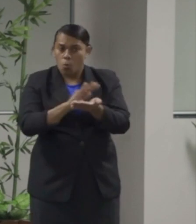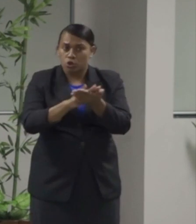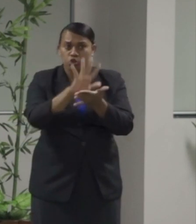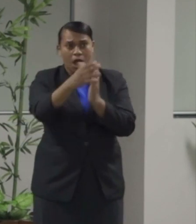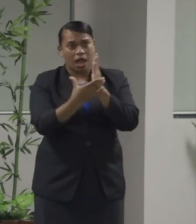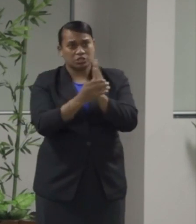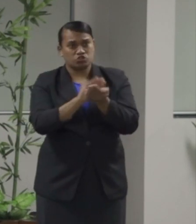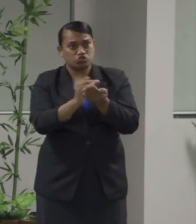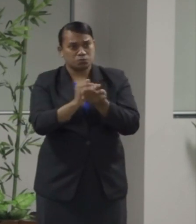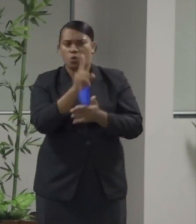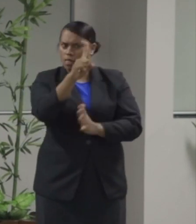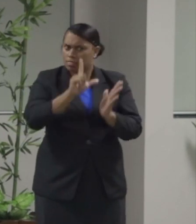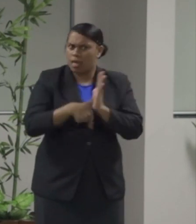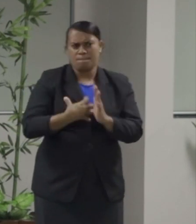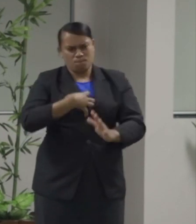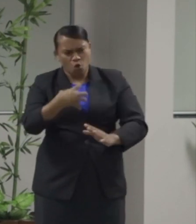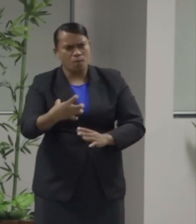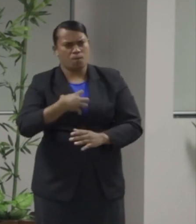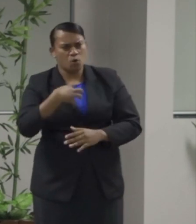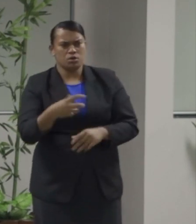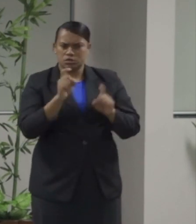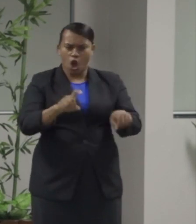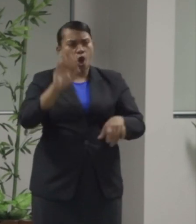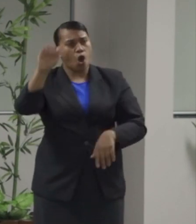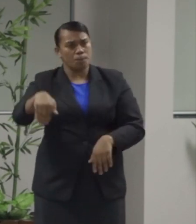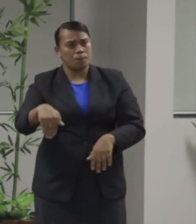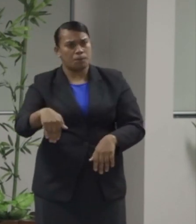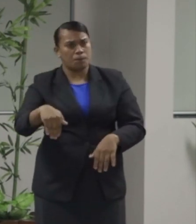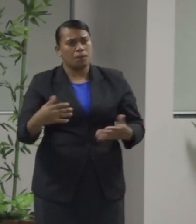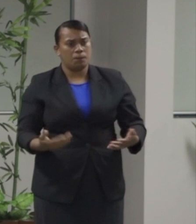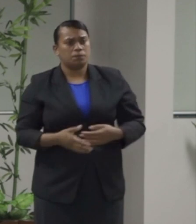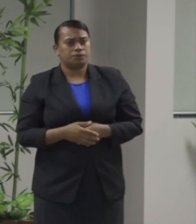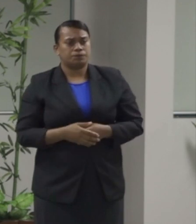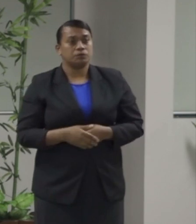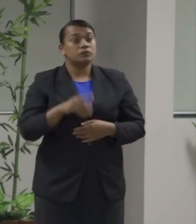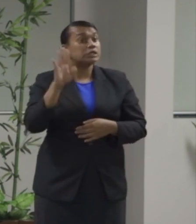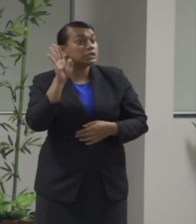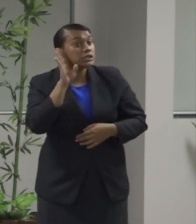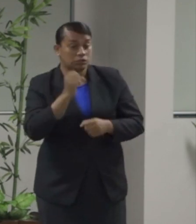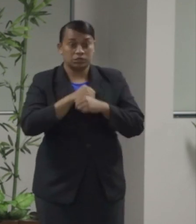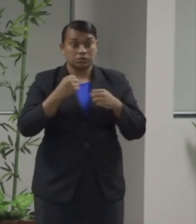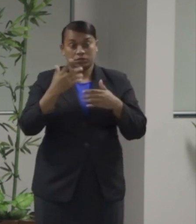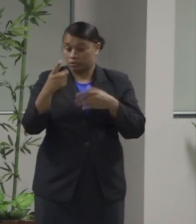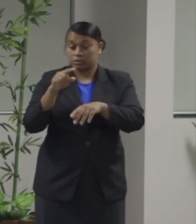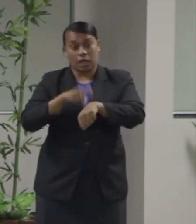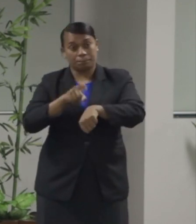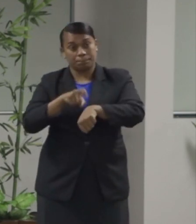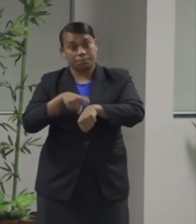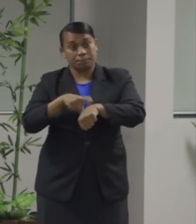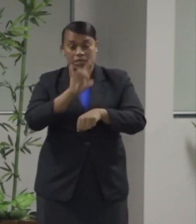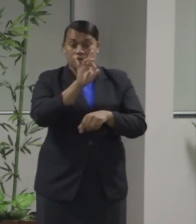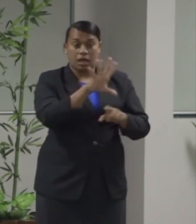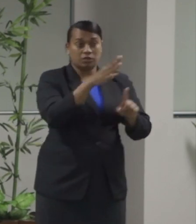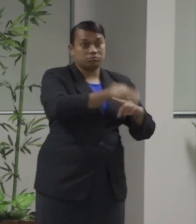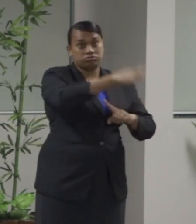week. Stay at home as much as possible and adhere to our new curfew. Let's lock this virus